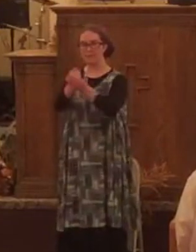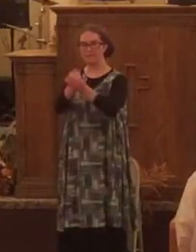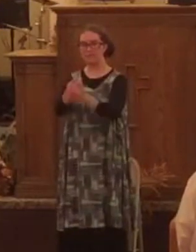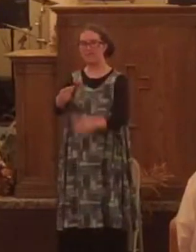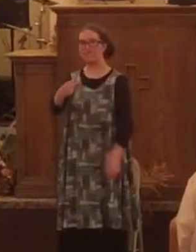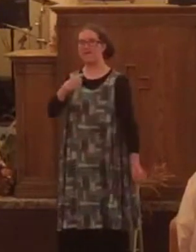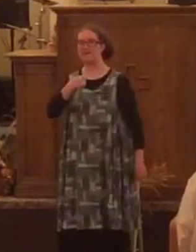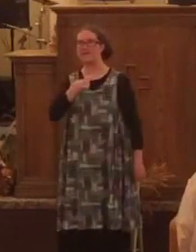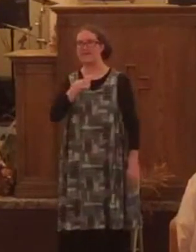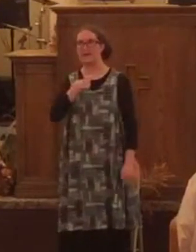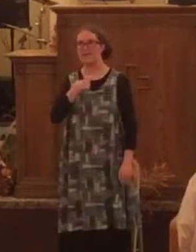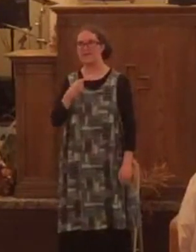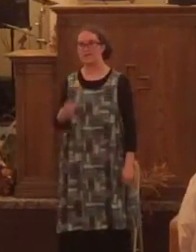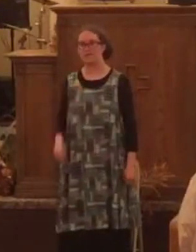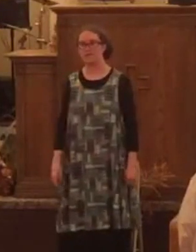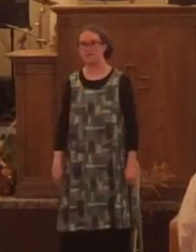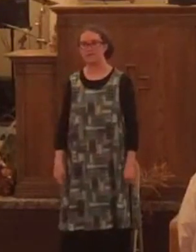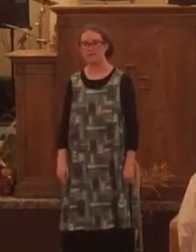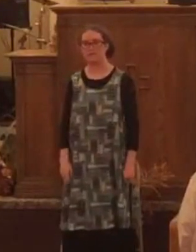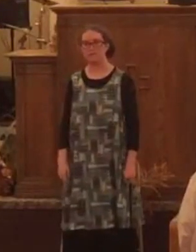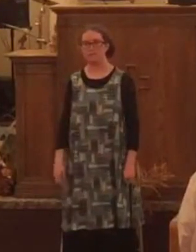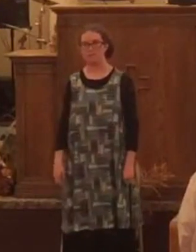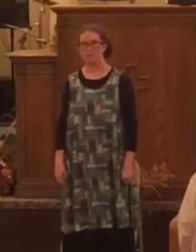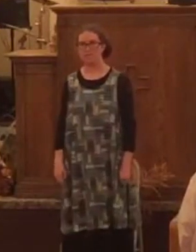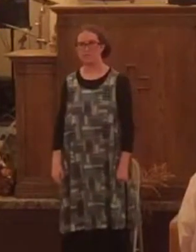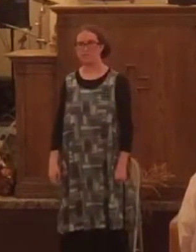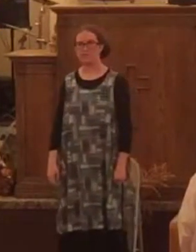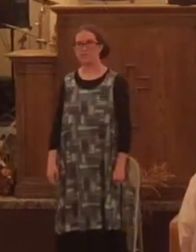is myself.